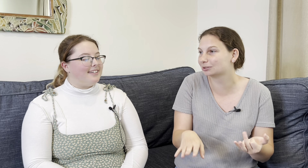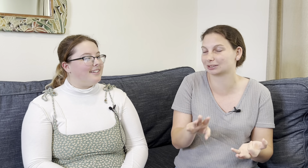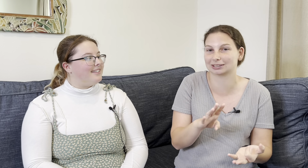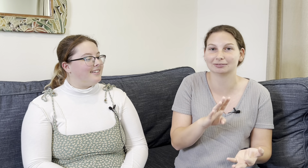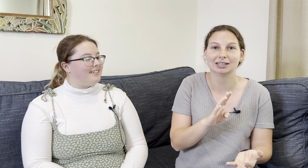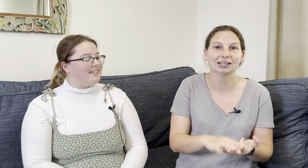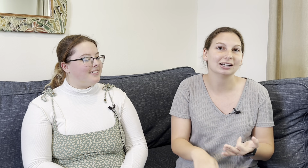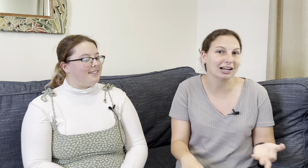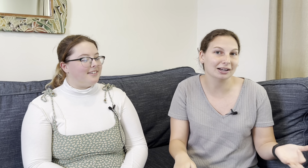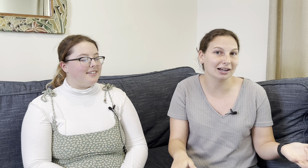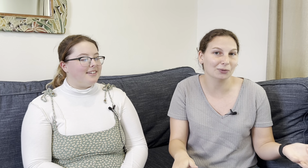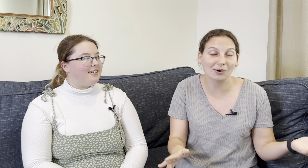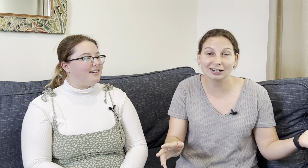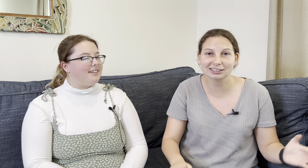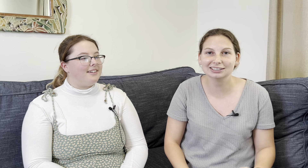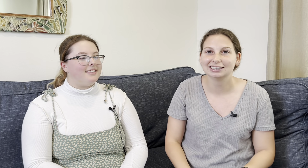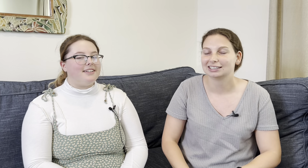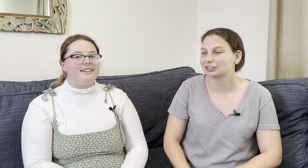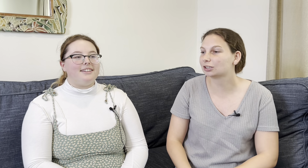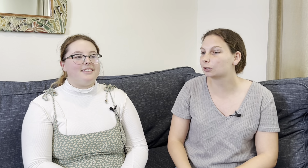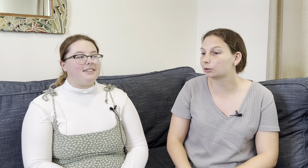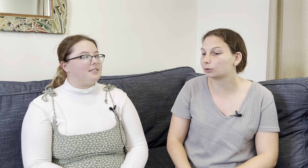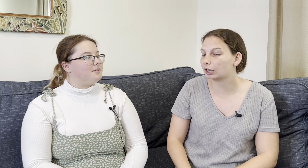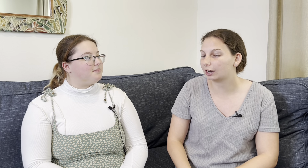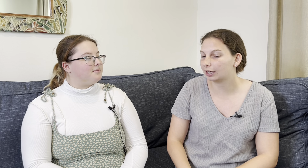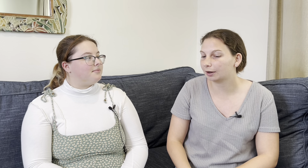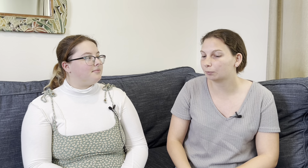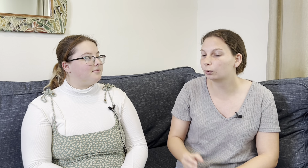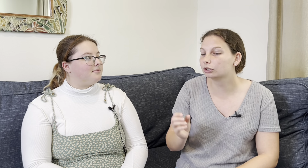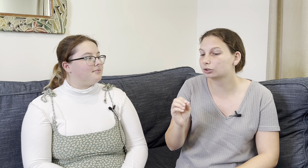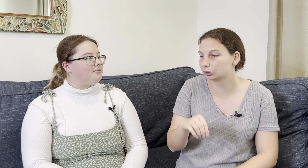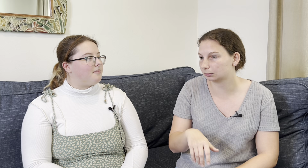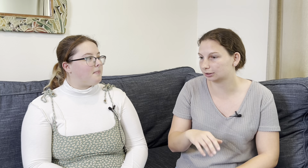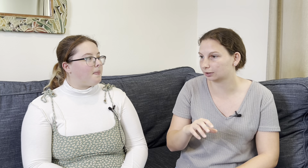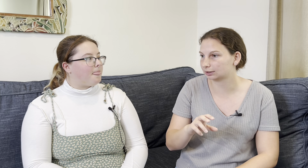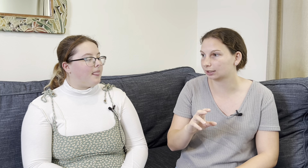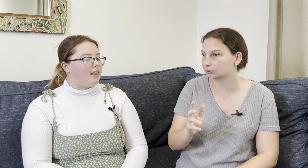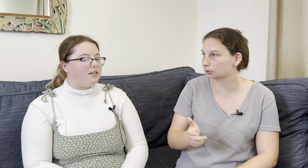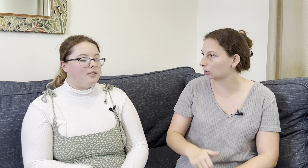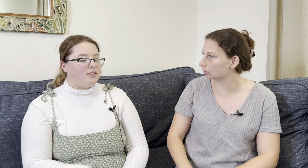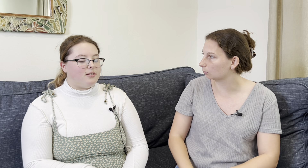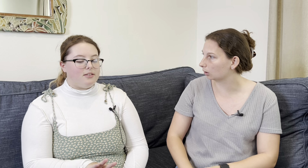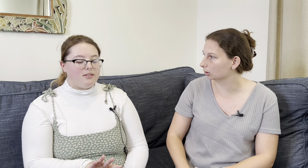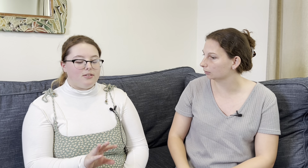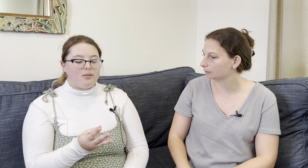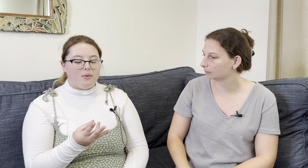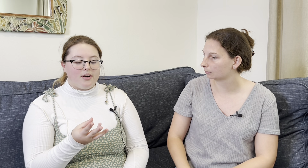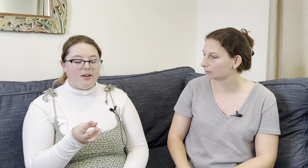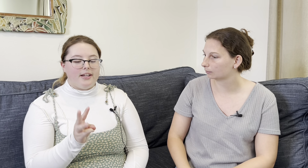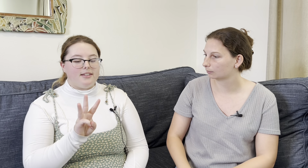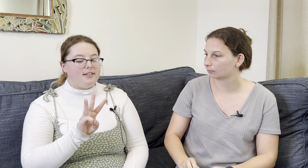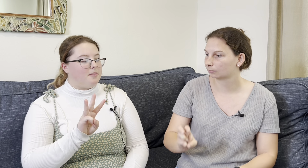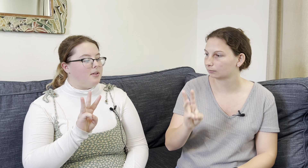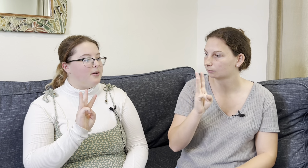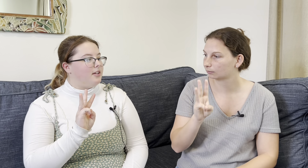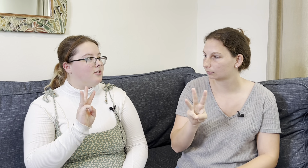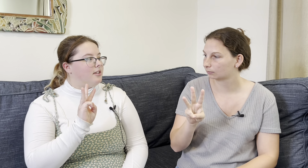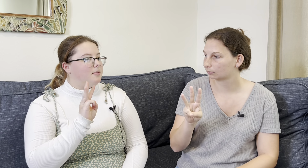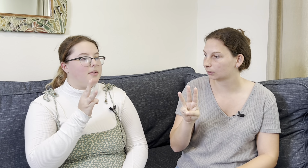it water? So what are those specific signs? We'll start with water. So water, it's a W hand shape, and Okay. you